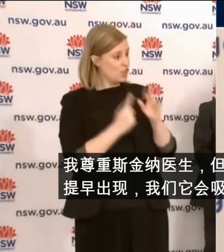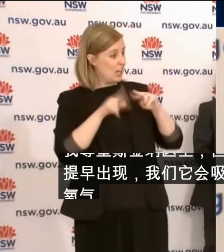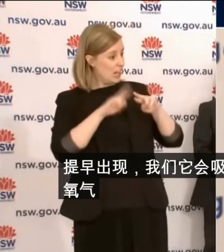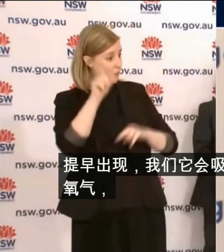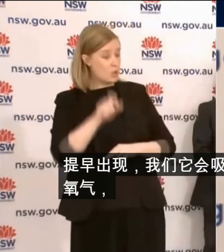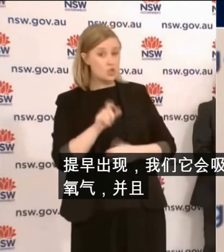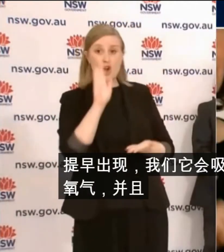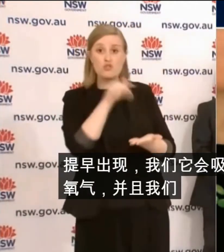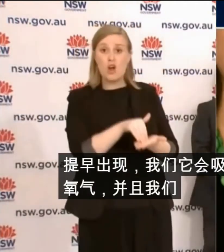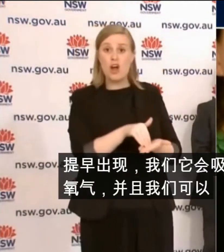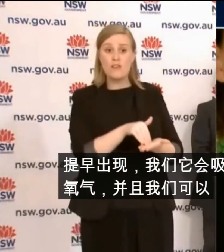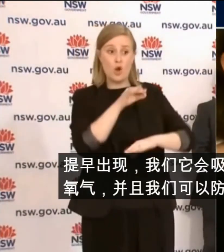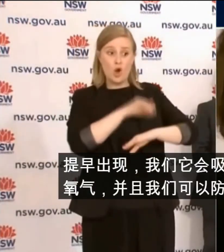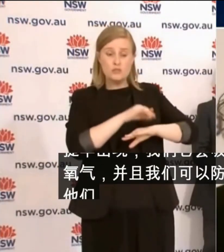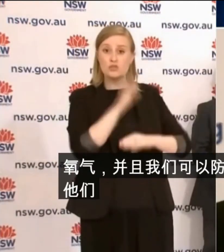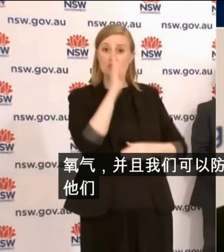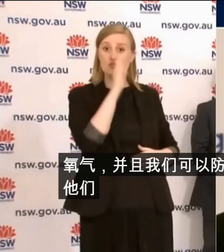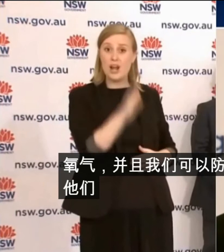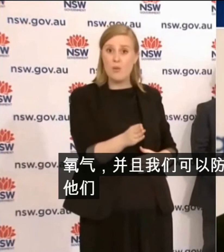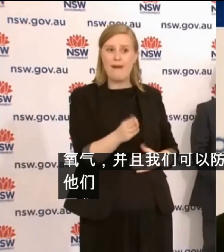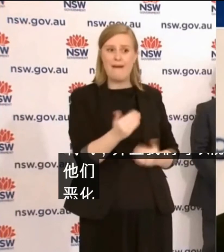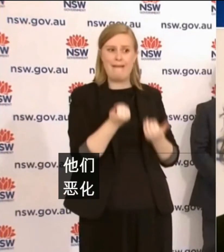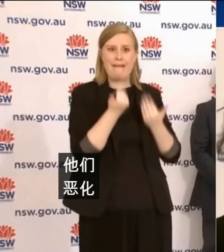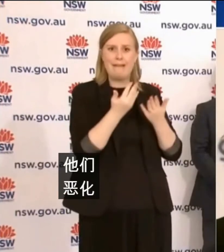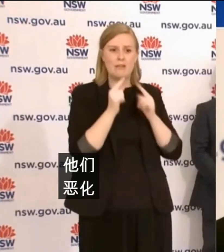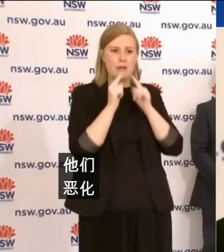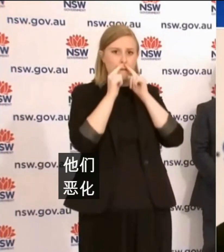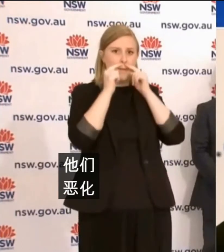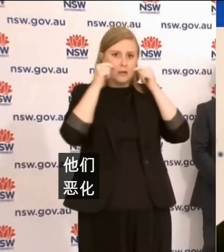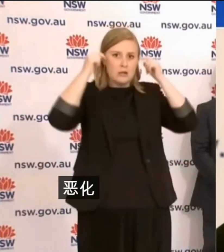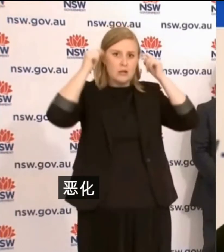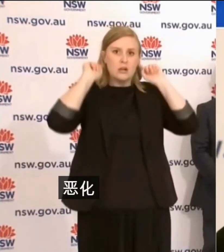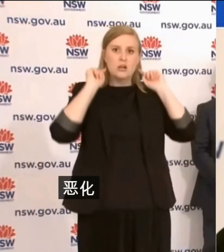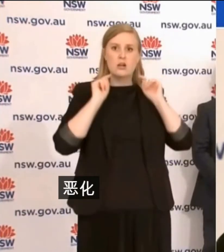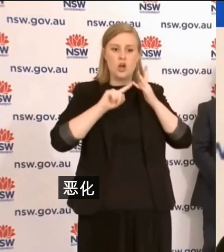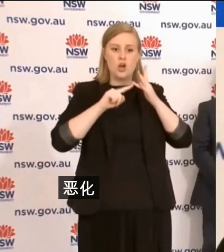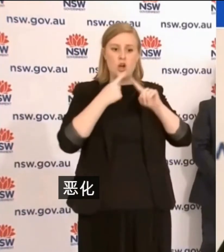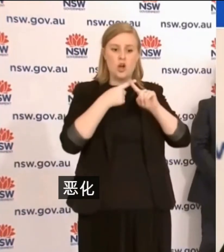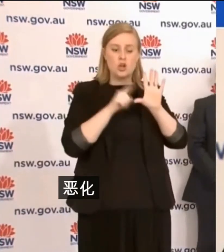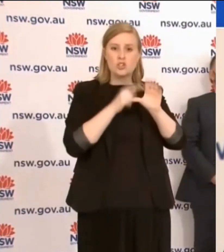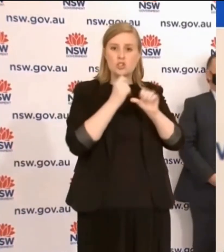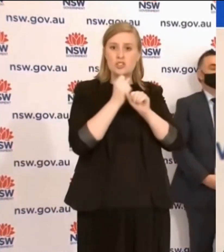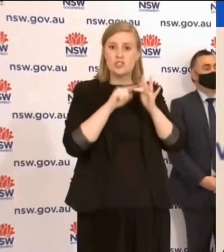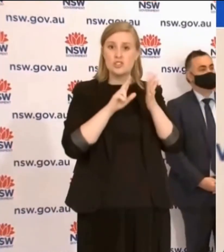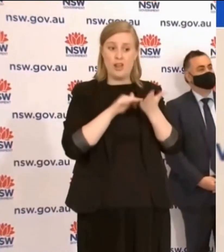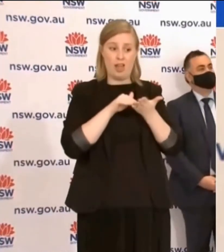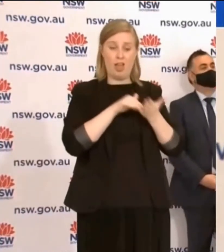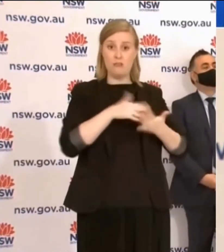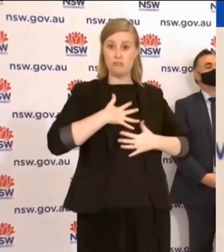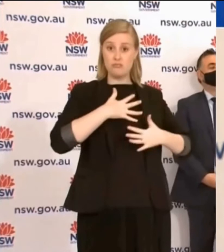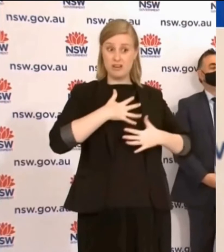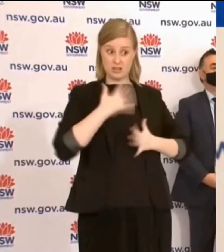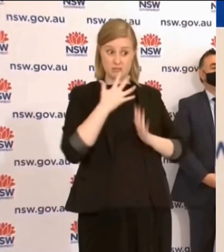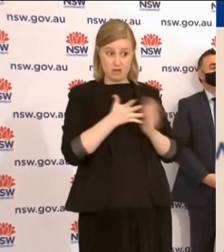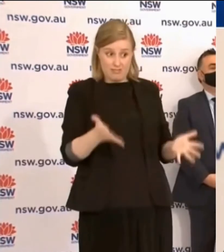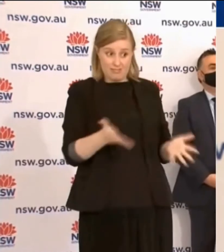gets good oxygen uptake, and that we may prevent them from deteriorating. I think that's a really good point. So,